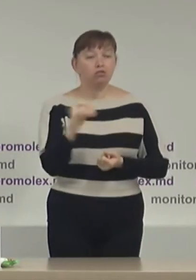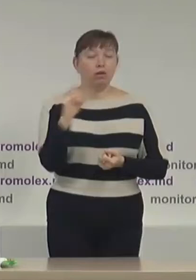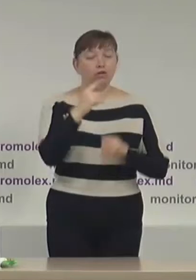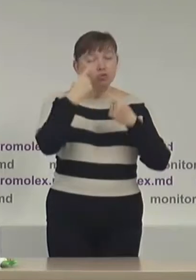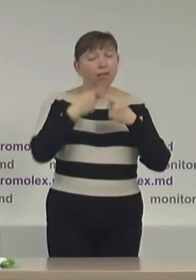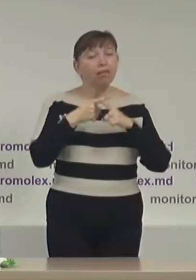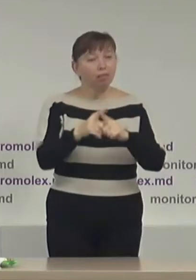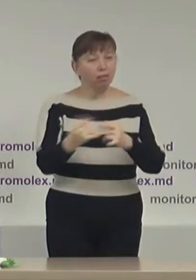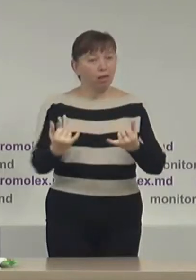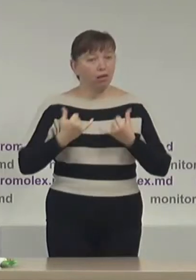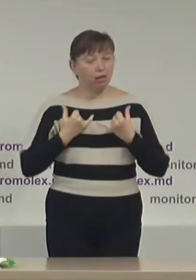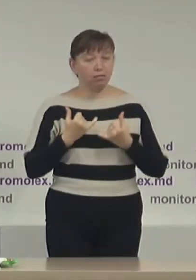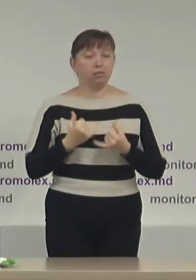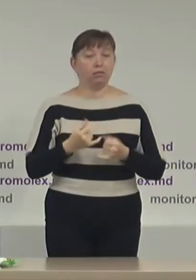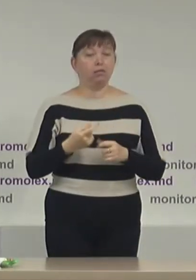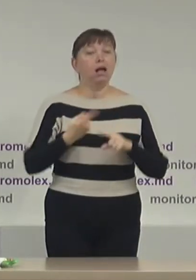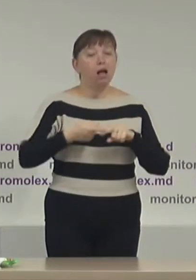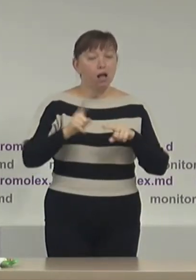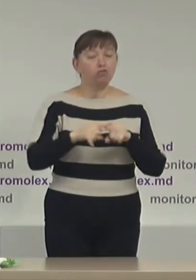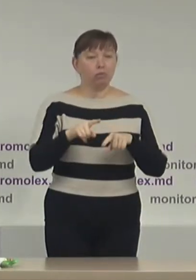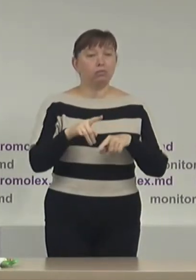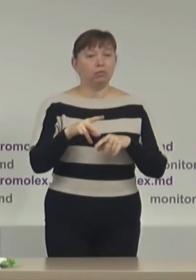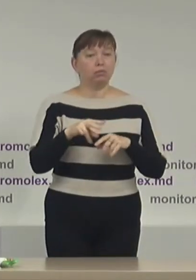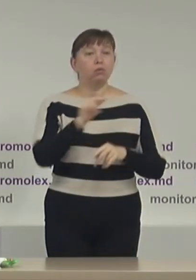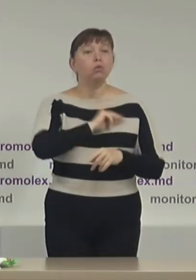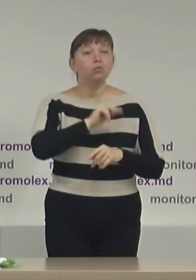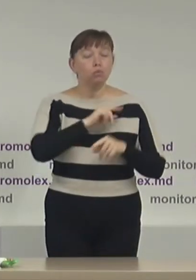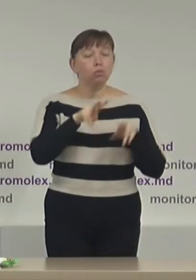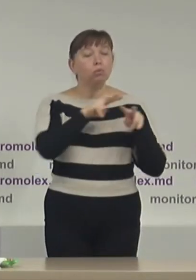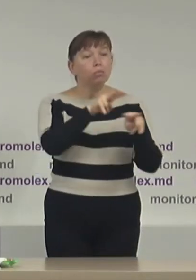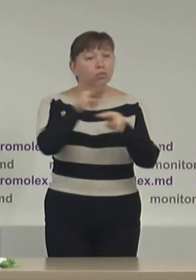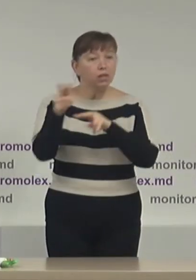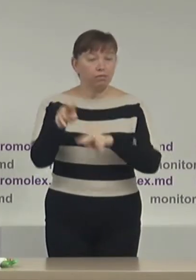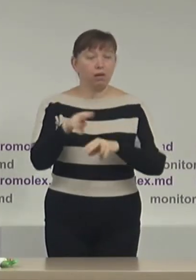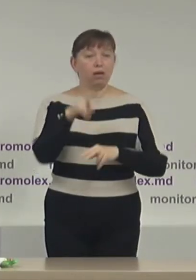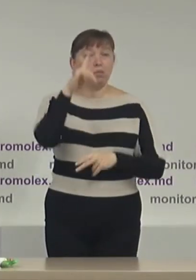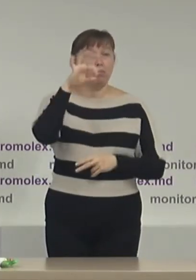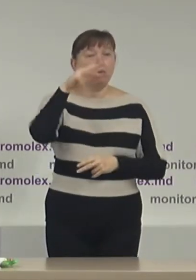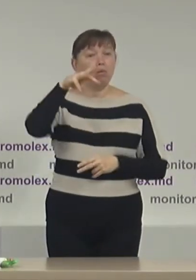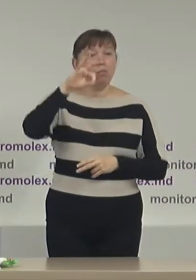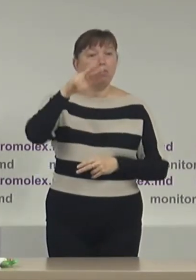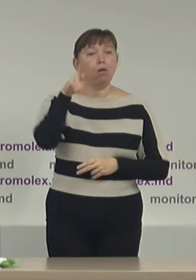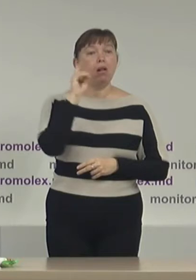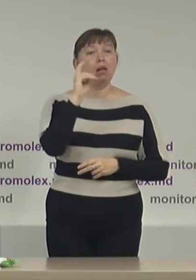support financially and technically the Promo-LEX Observation Mission.